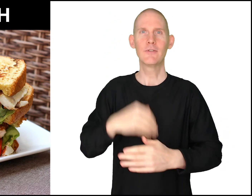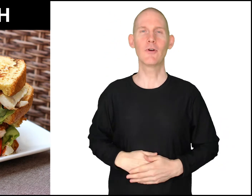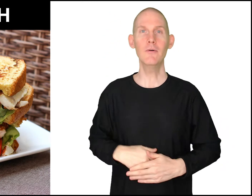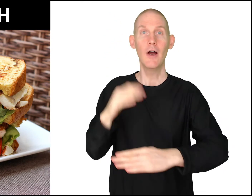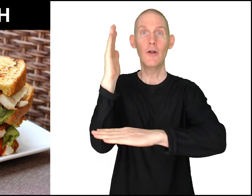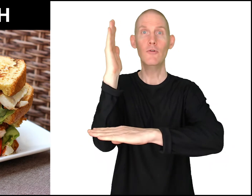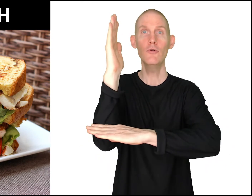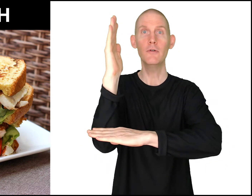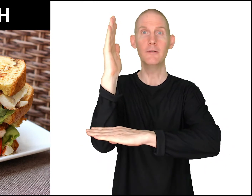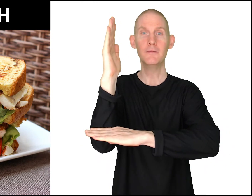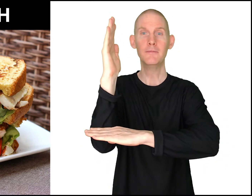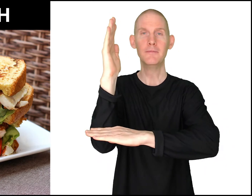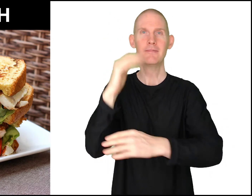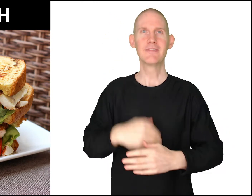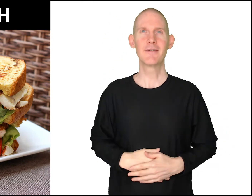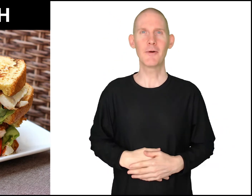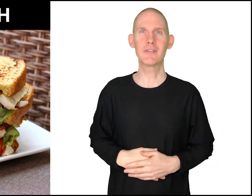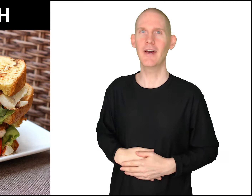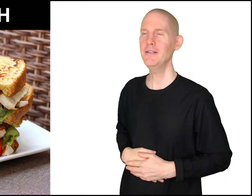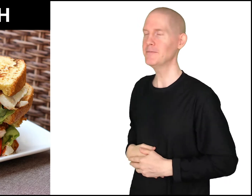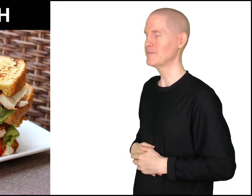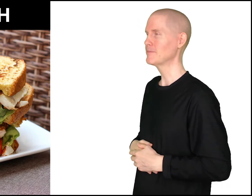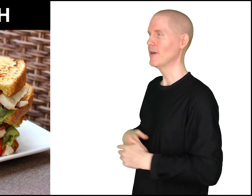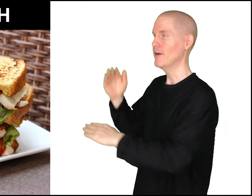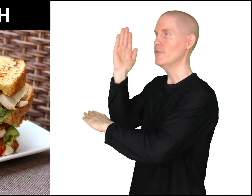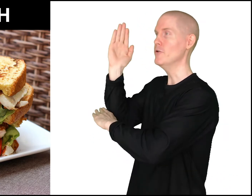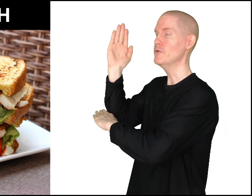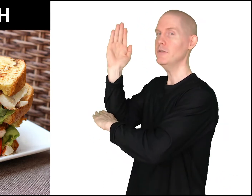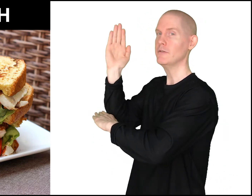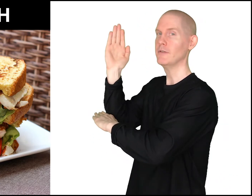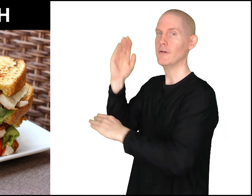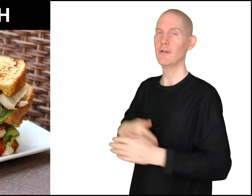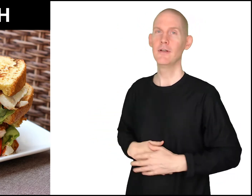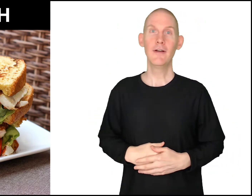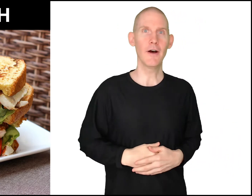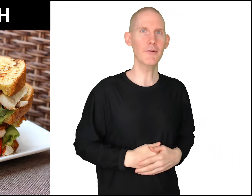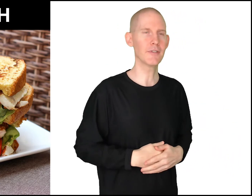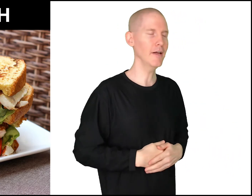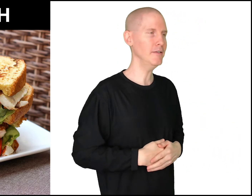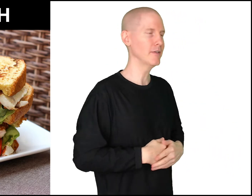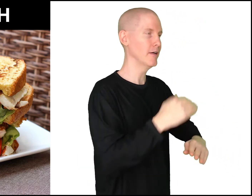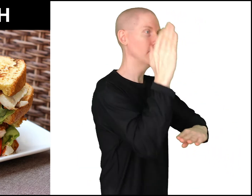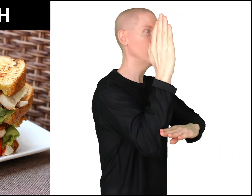So noon. From the side, noon. Other side,